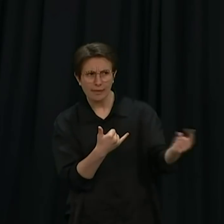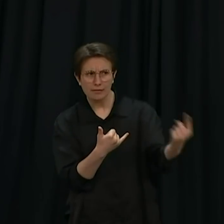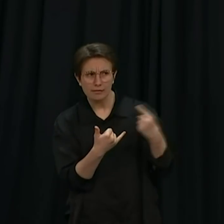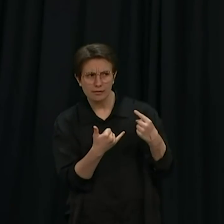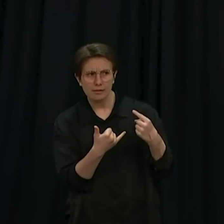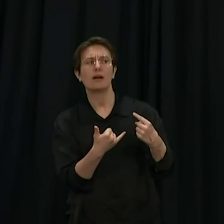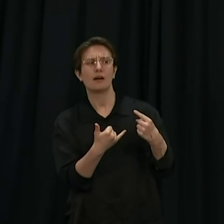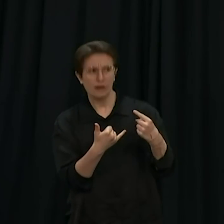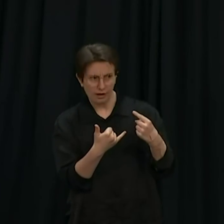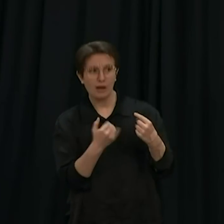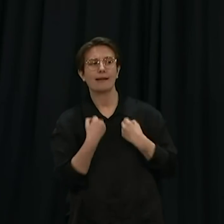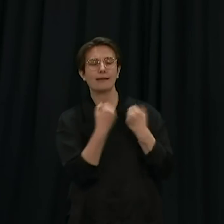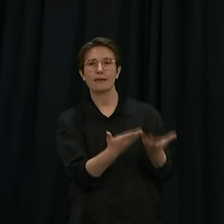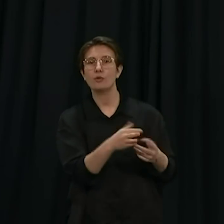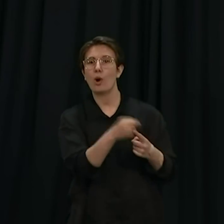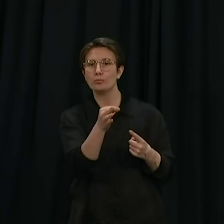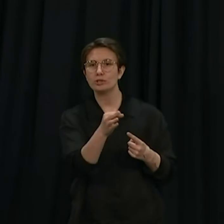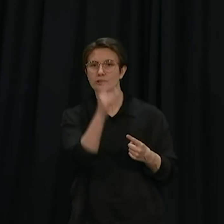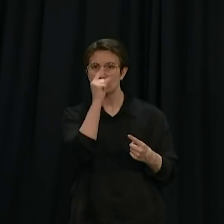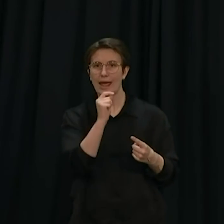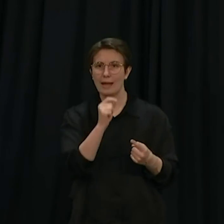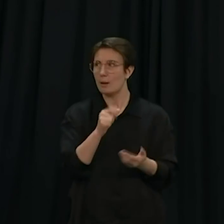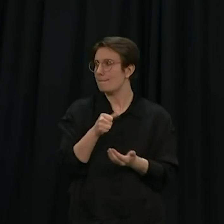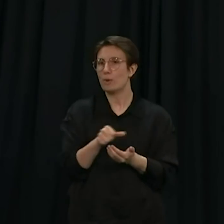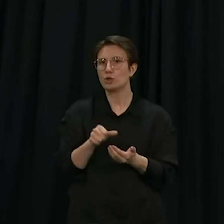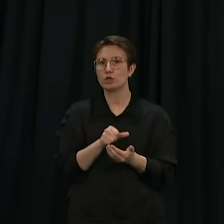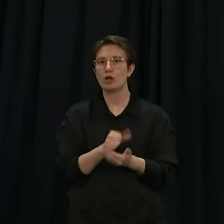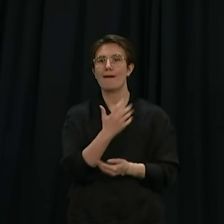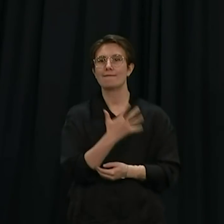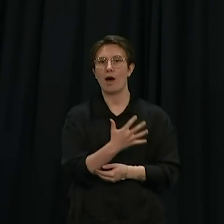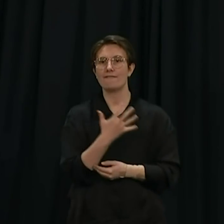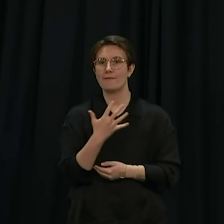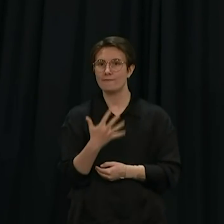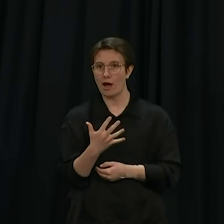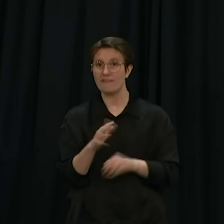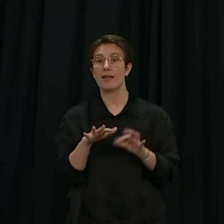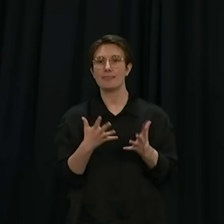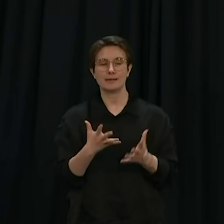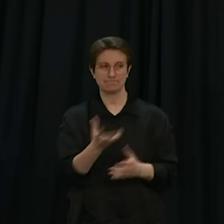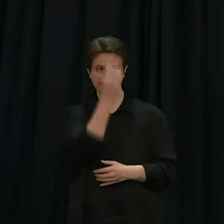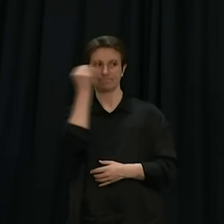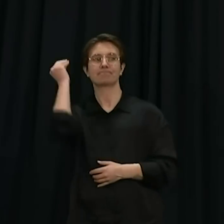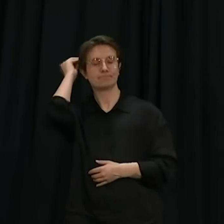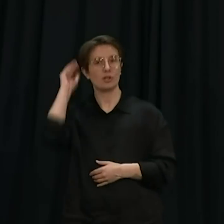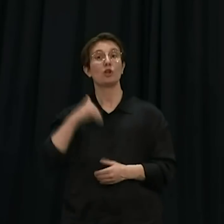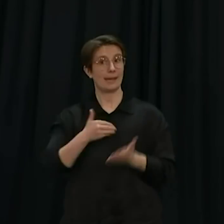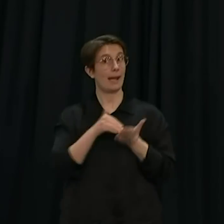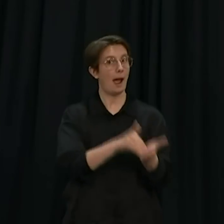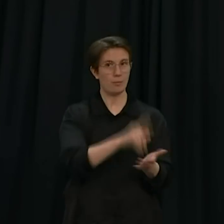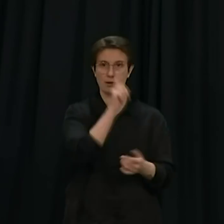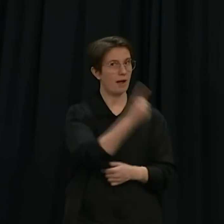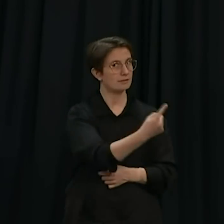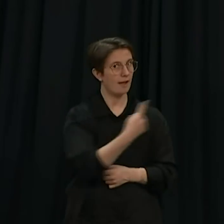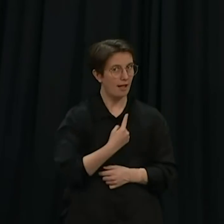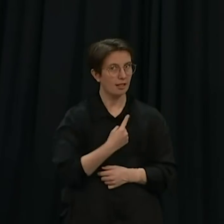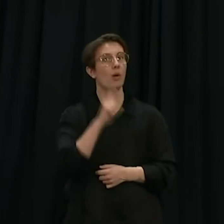carefully to the call taker's questions and instructions so they can arrange assistance for you. There is also support in place for those